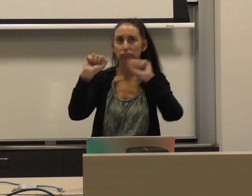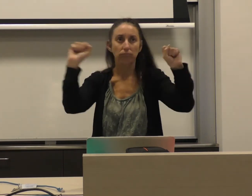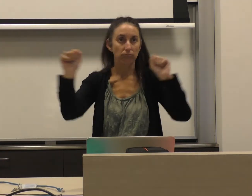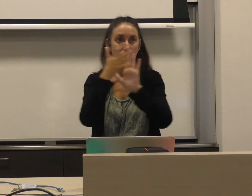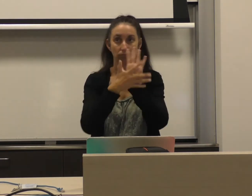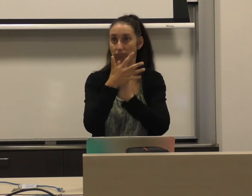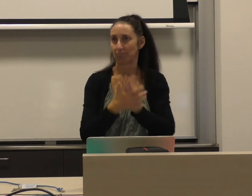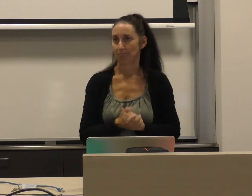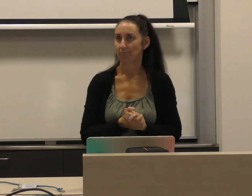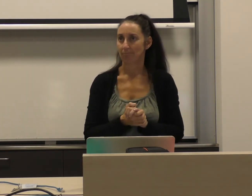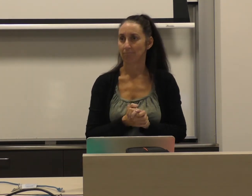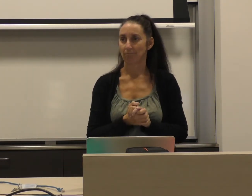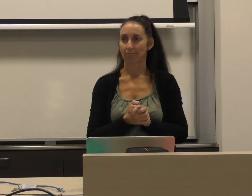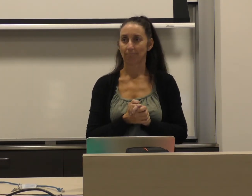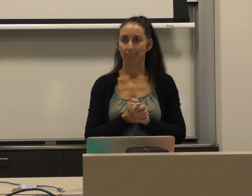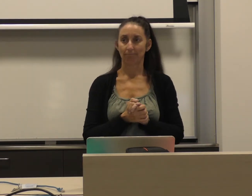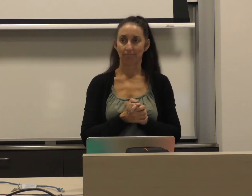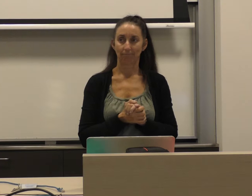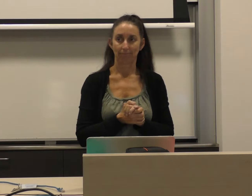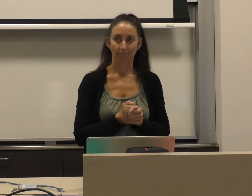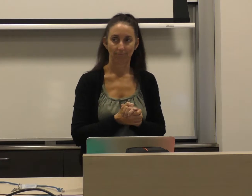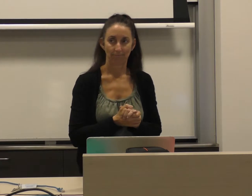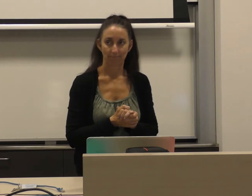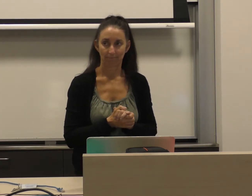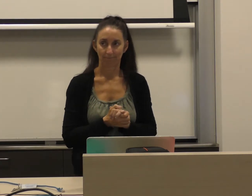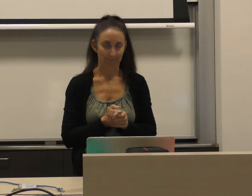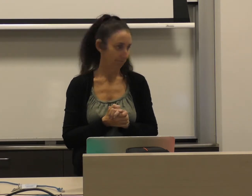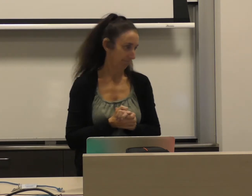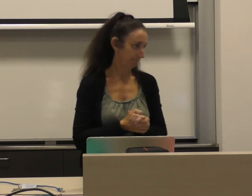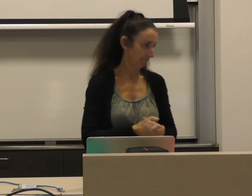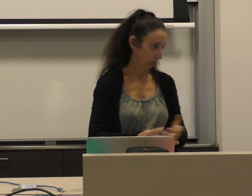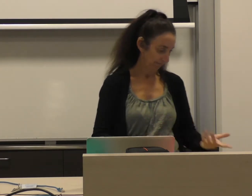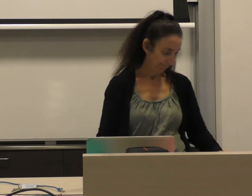out what those lip patterns are specific to those signs.